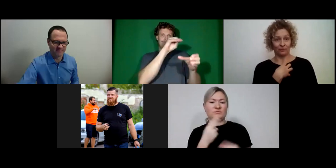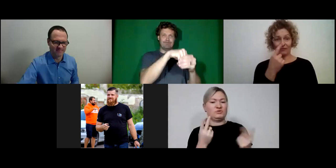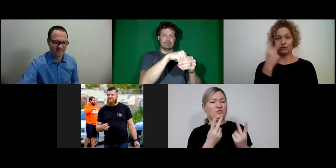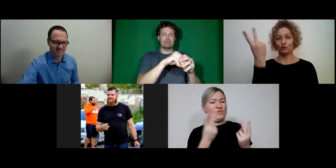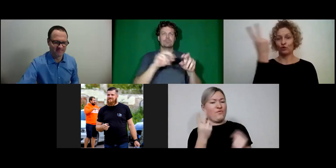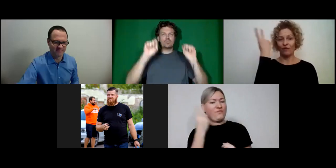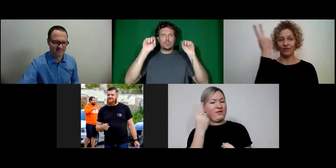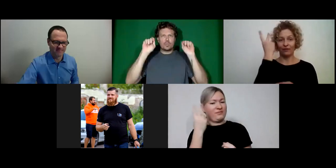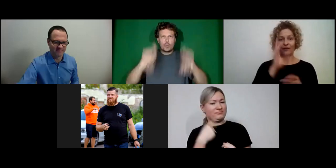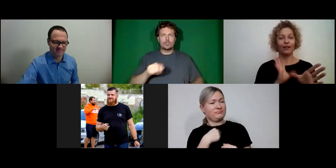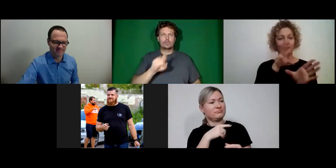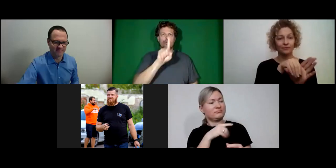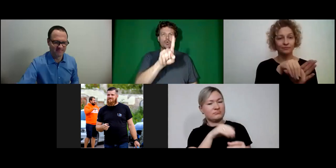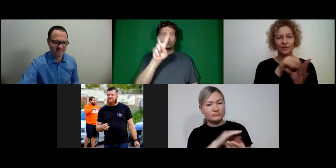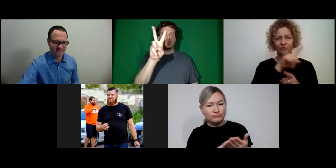But when I worked, when I played for the